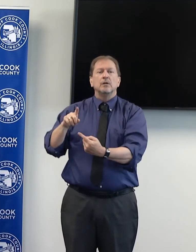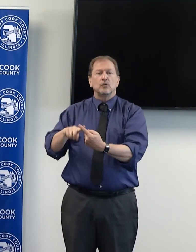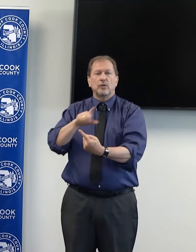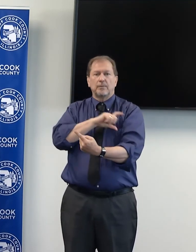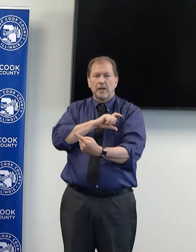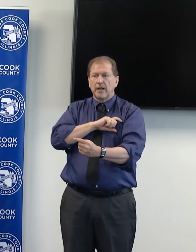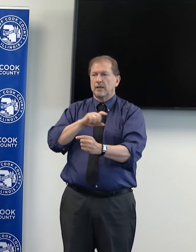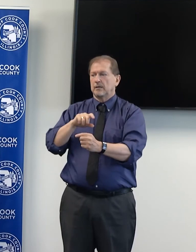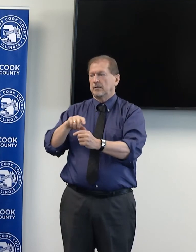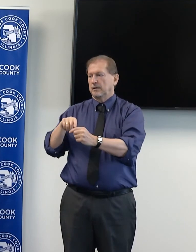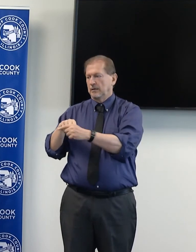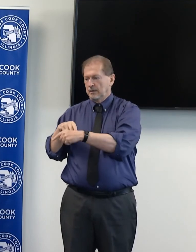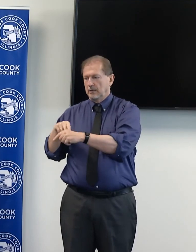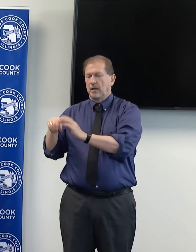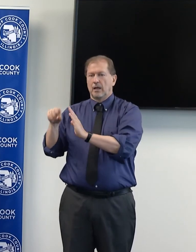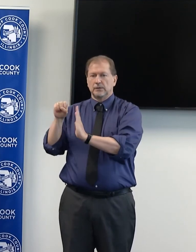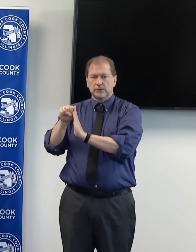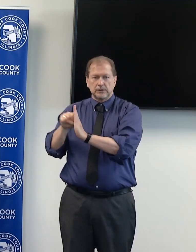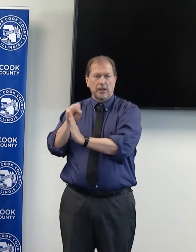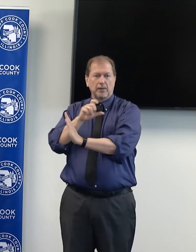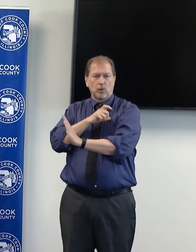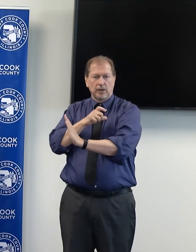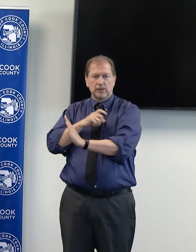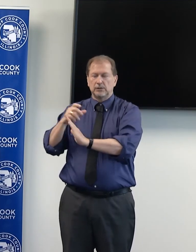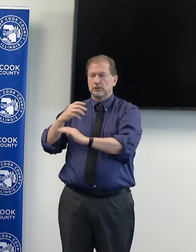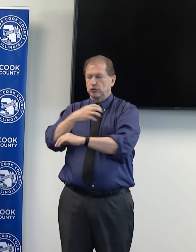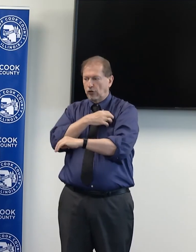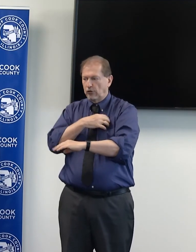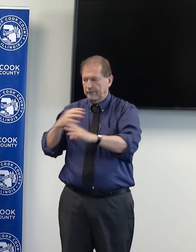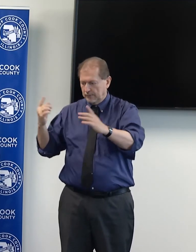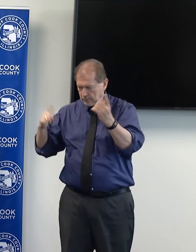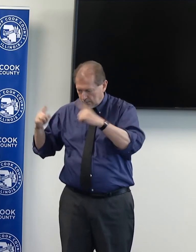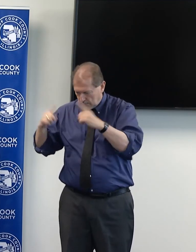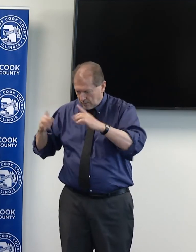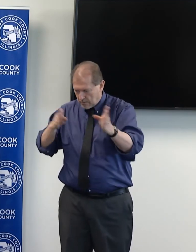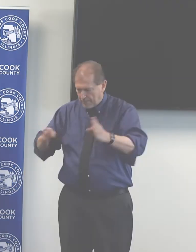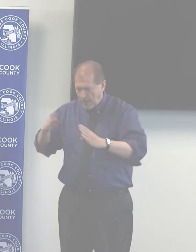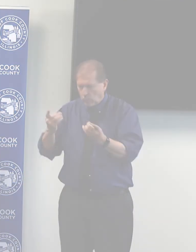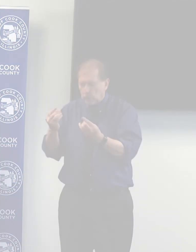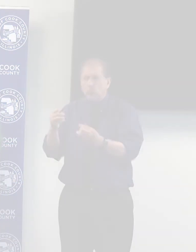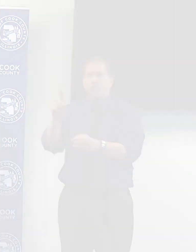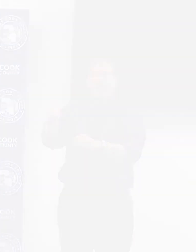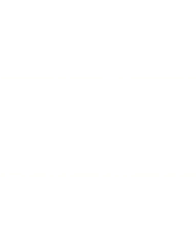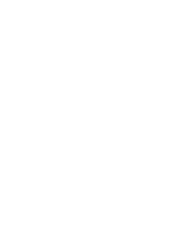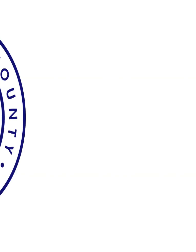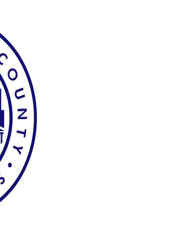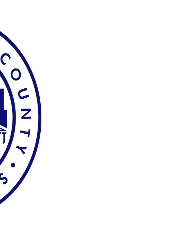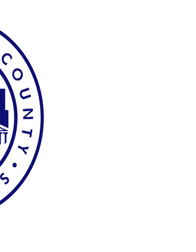public safety stakeholders to get together and plan next steps.